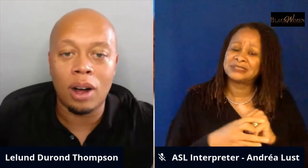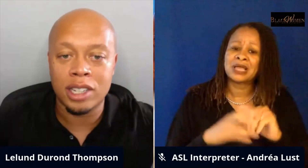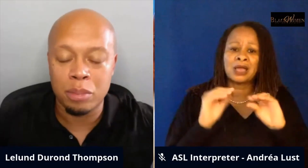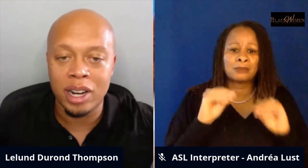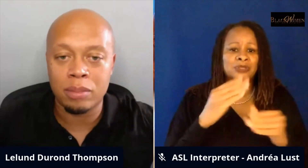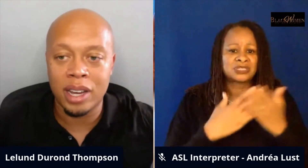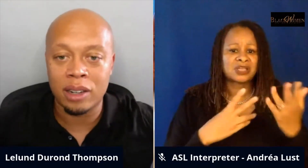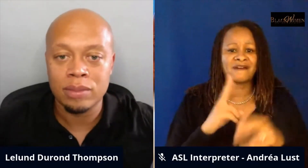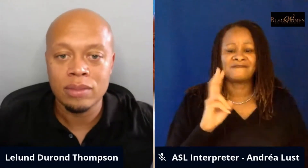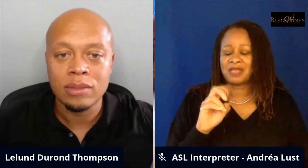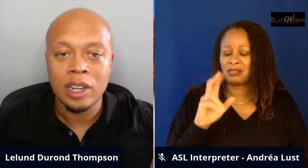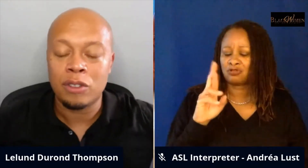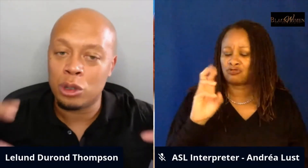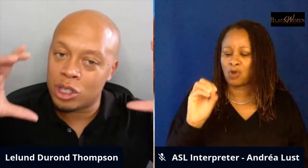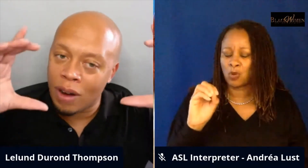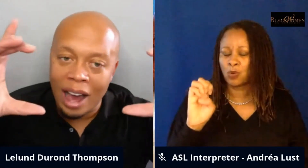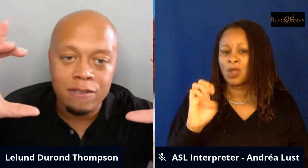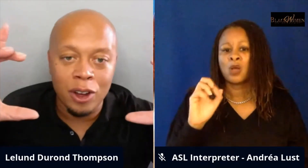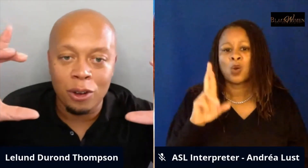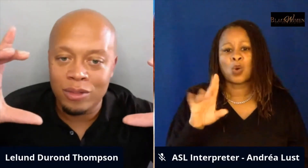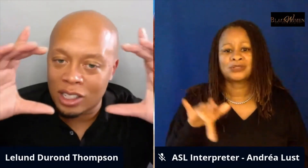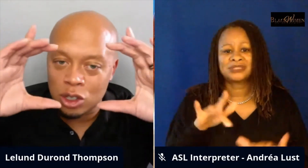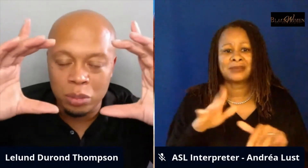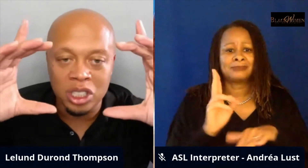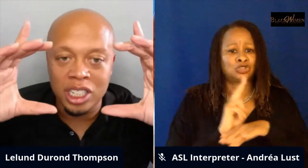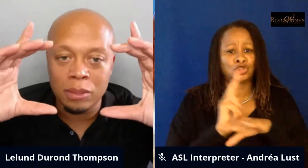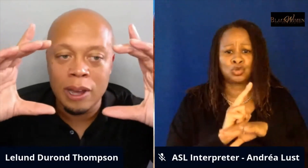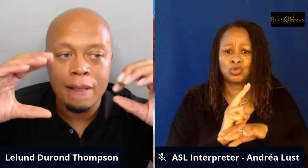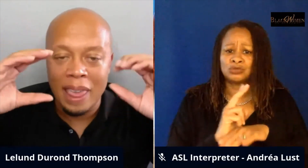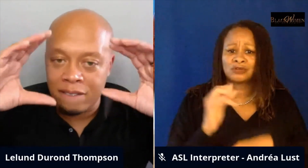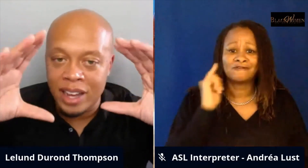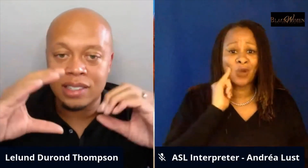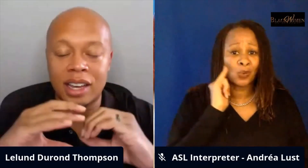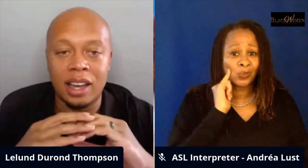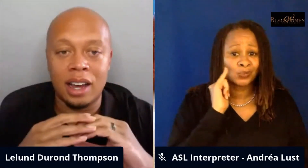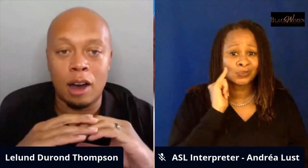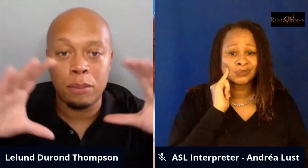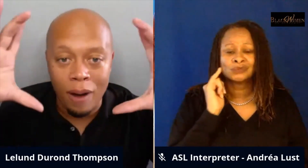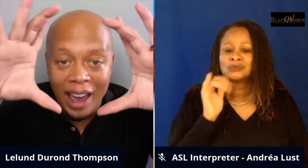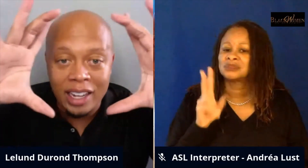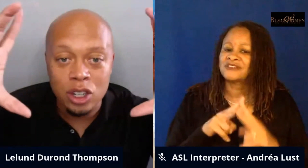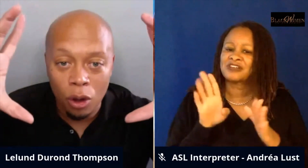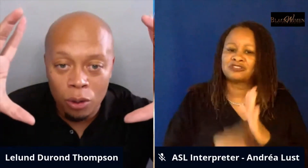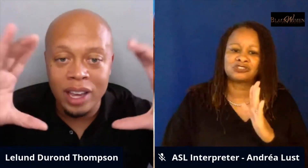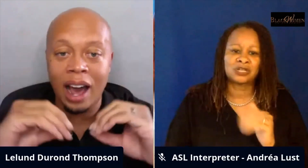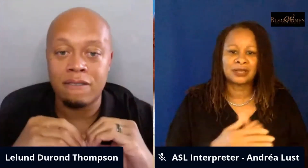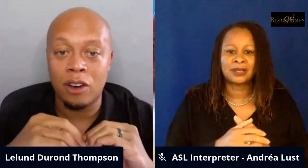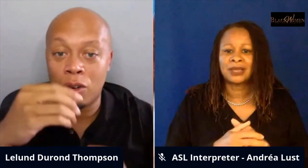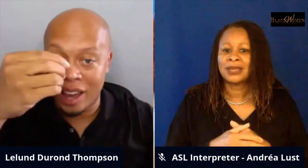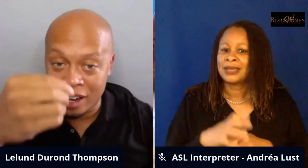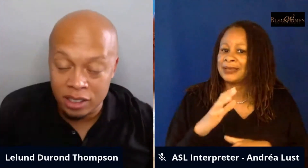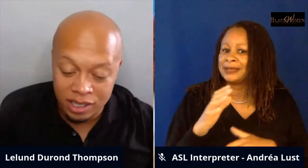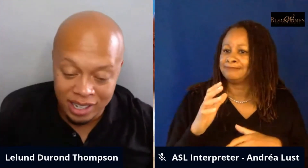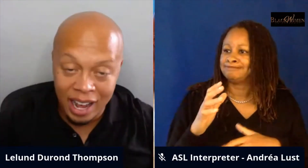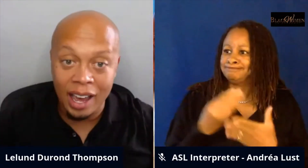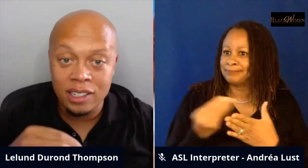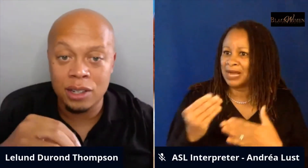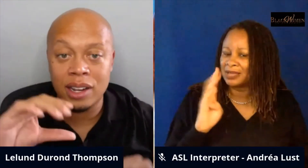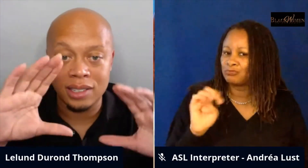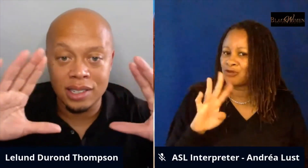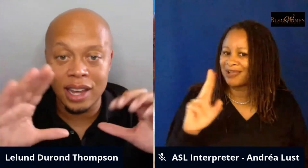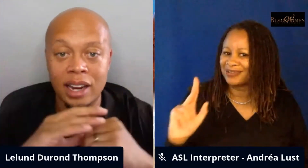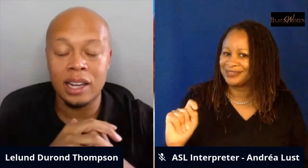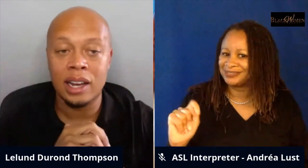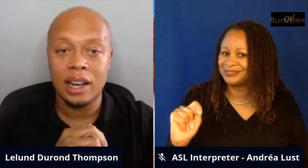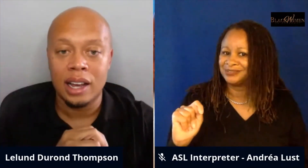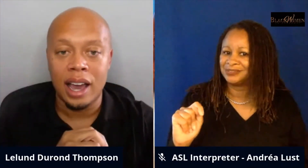on the wall, tape it up there. Use your iPhone, that's super cheap. Invest in a bracket to hold the iPhone and a stand so